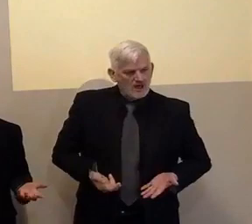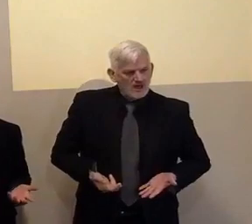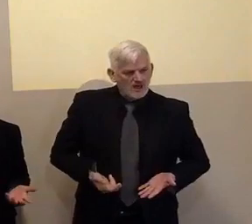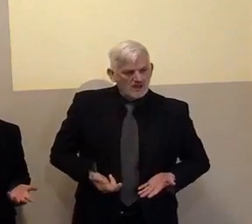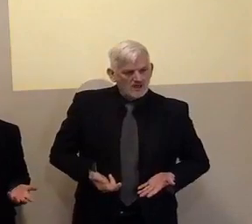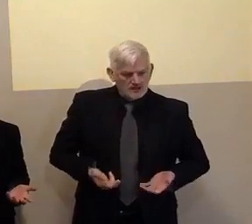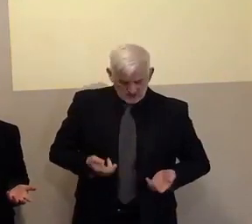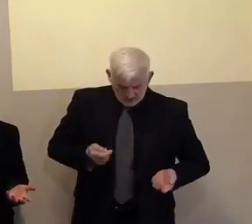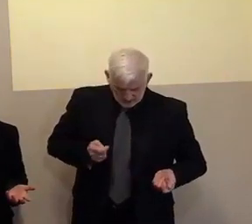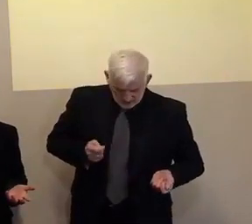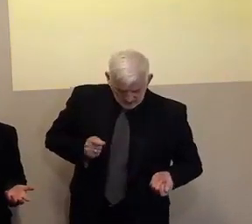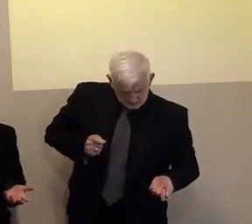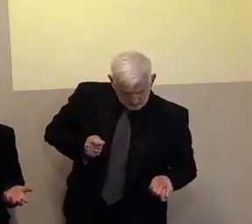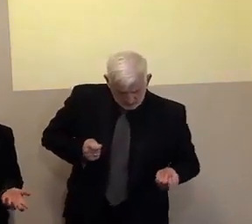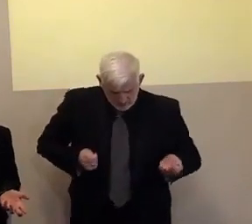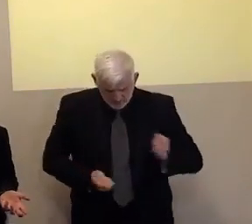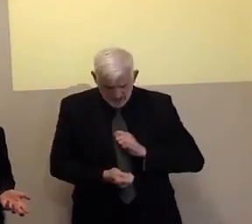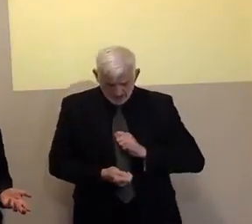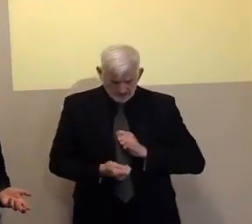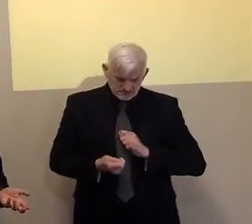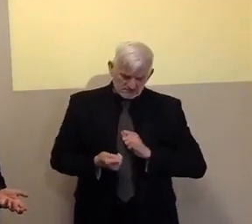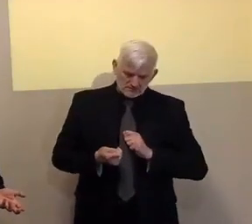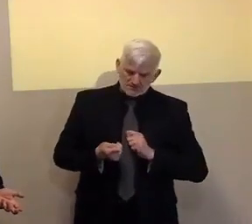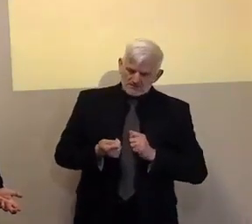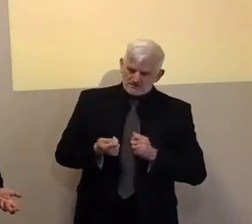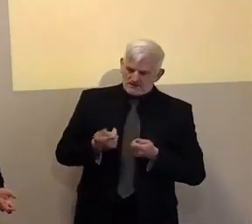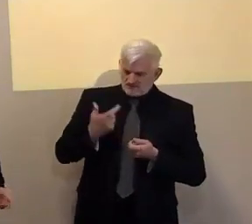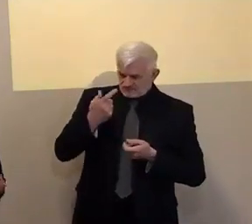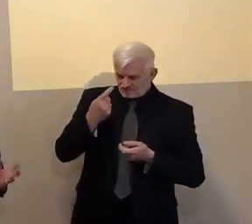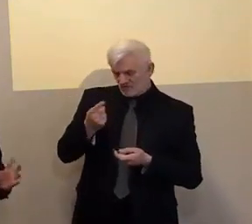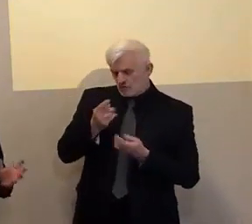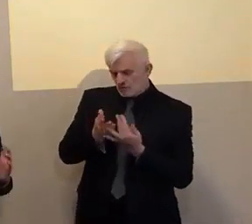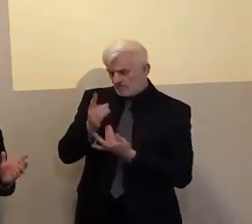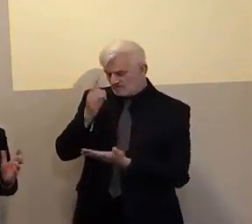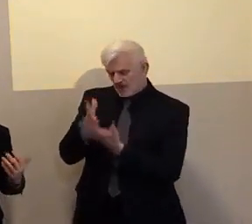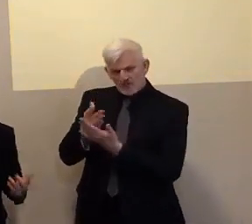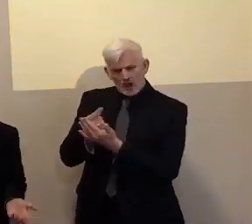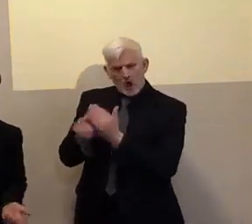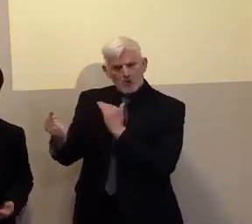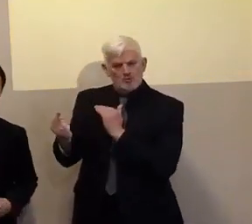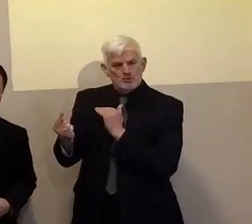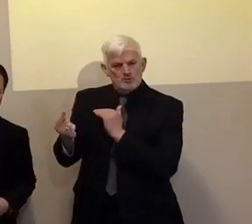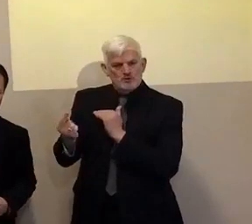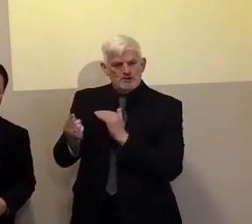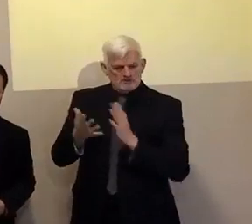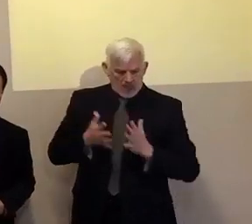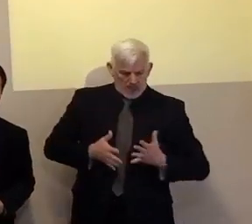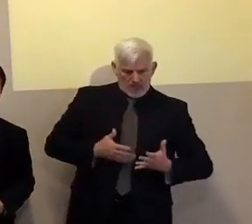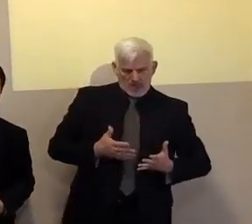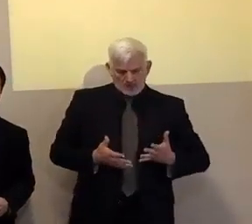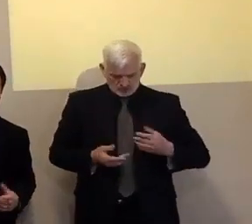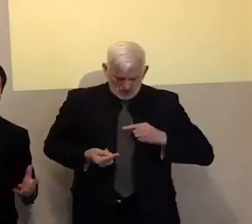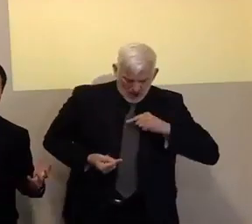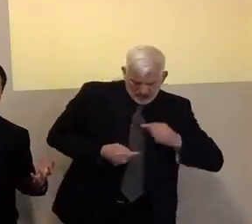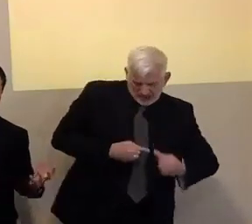Him and face alone. So 6 months struggle myself. Eventually, I